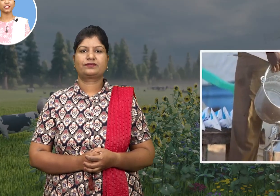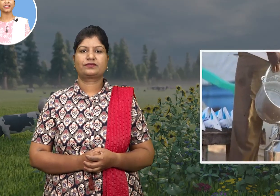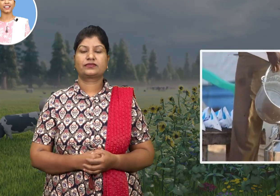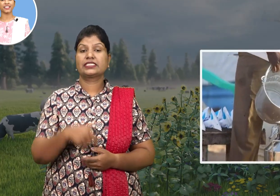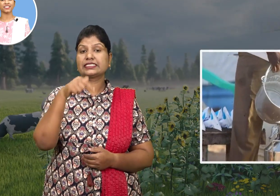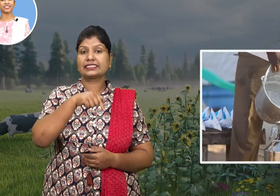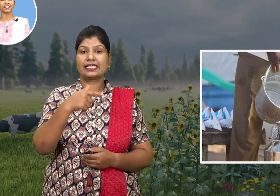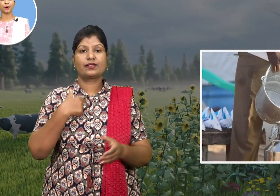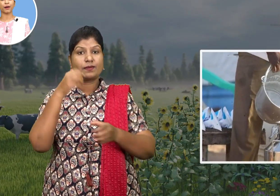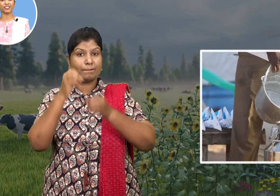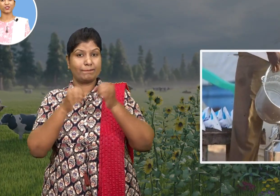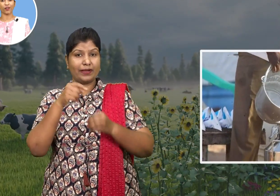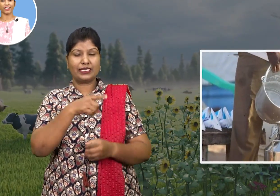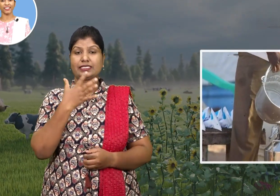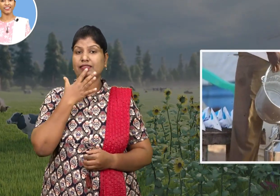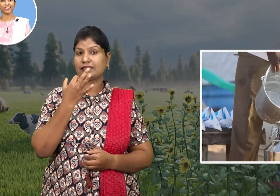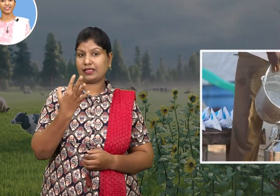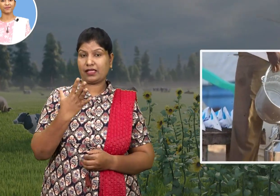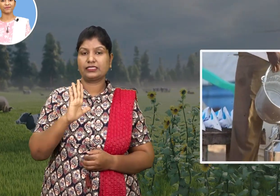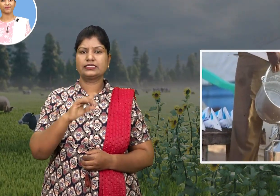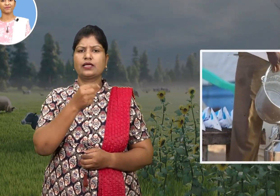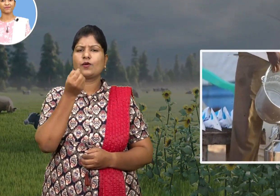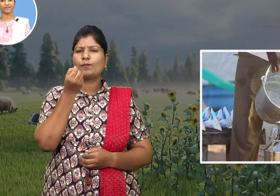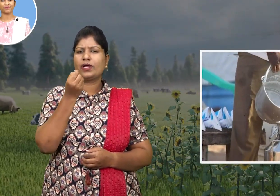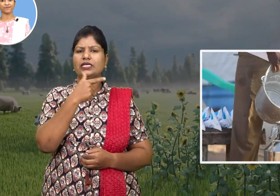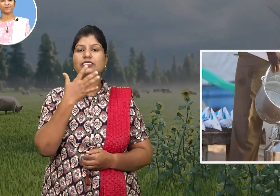This milk tastes a bit salty